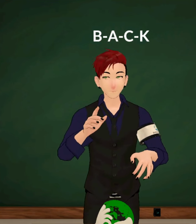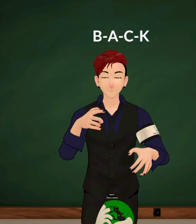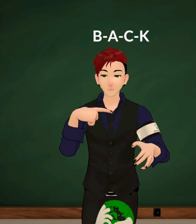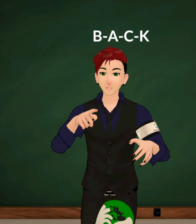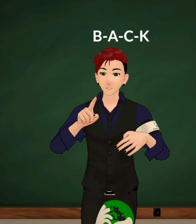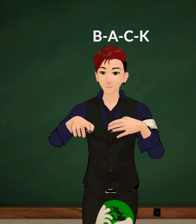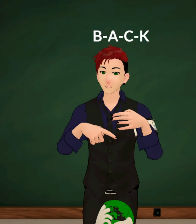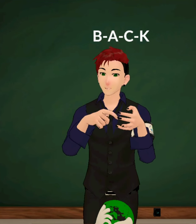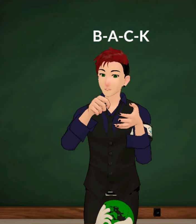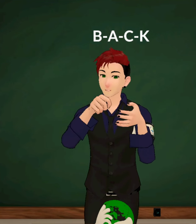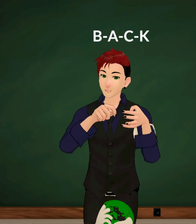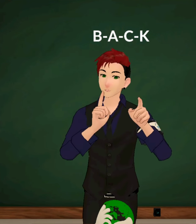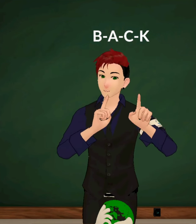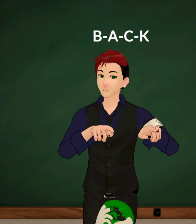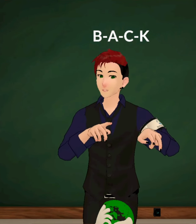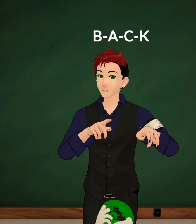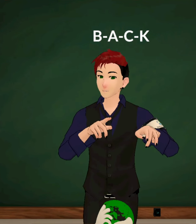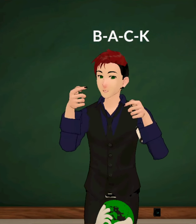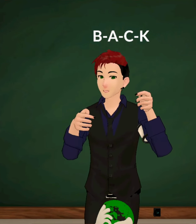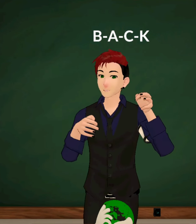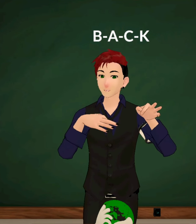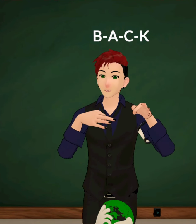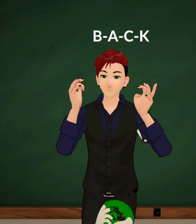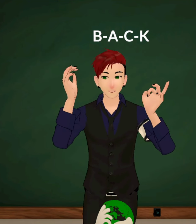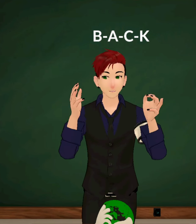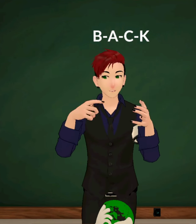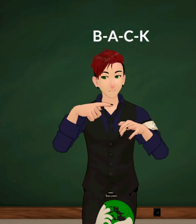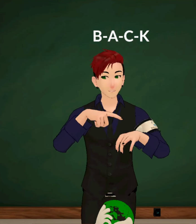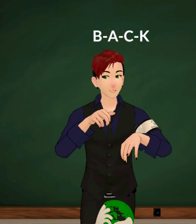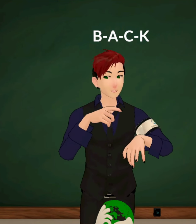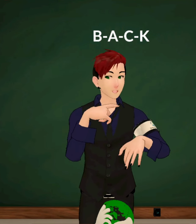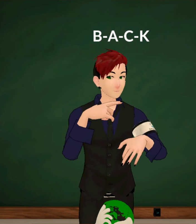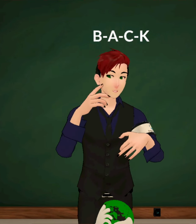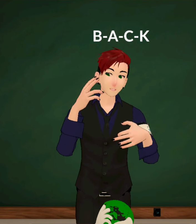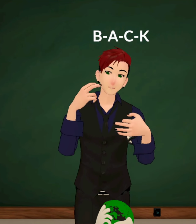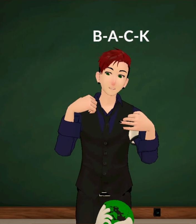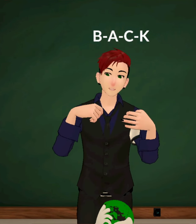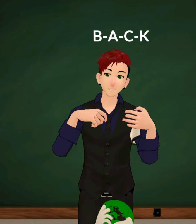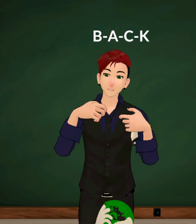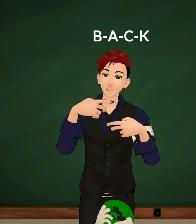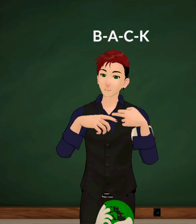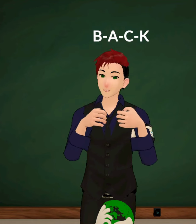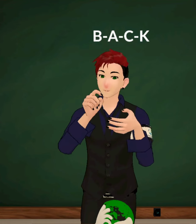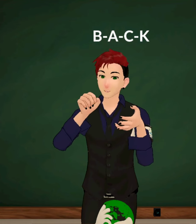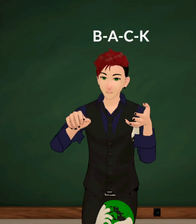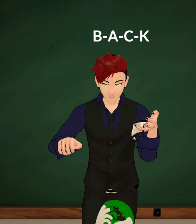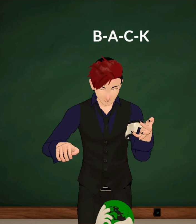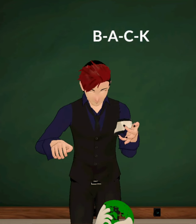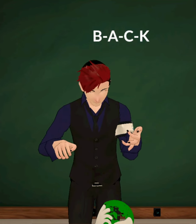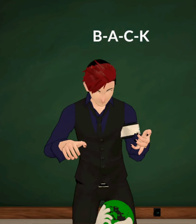I want you guys, whenever you write your reviews on ratemyprofessors.com, I want you to say that Shade has problems with the pins.